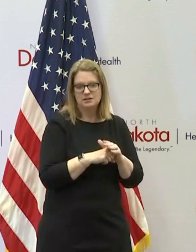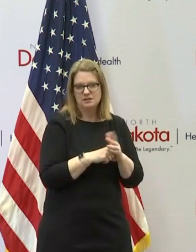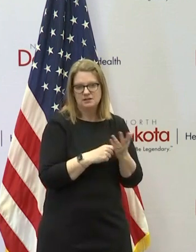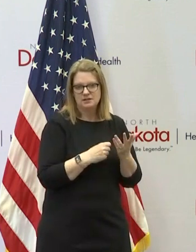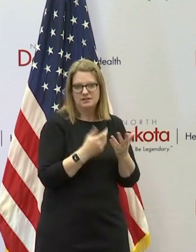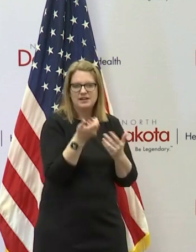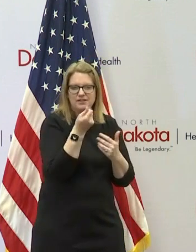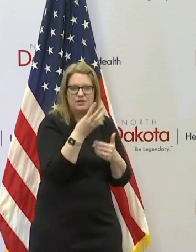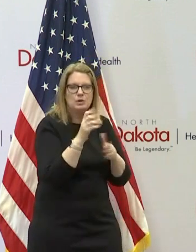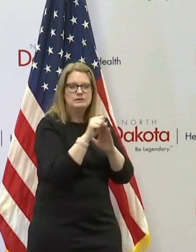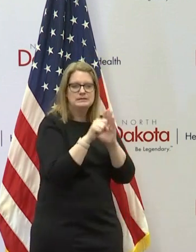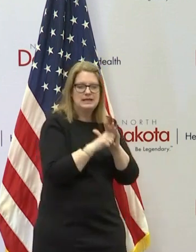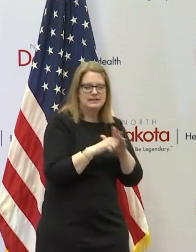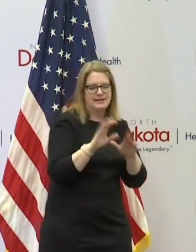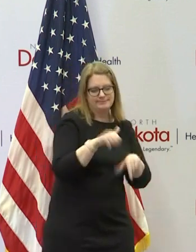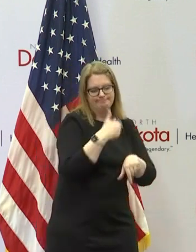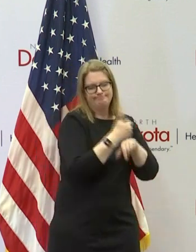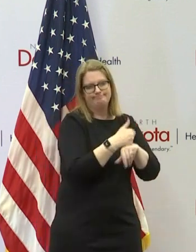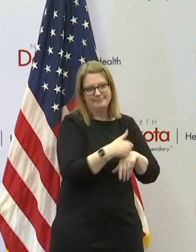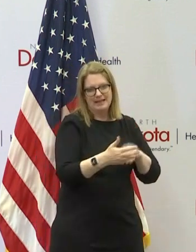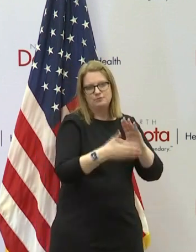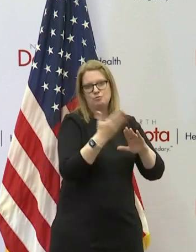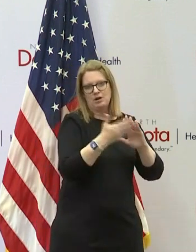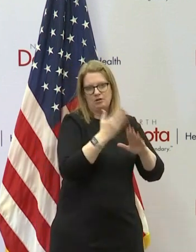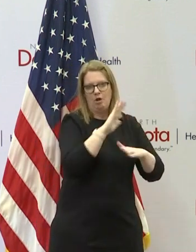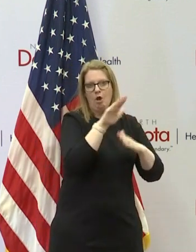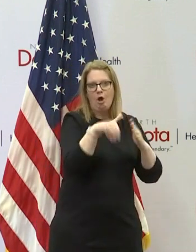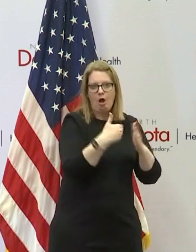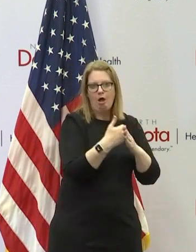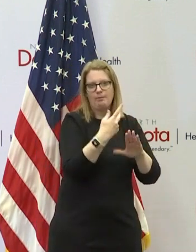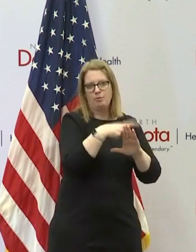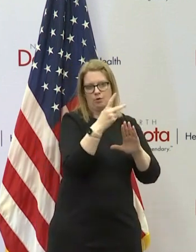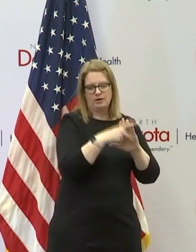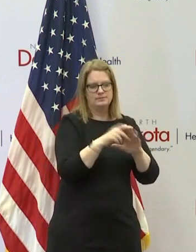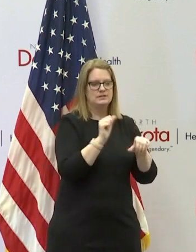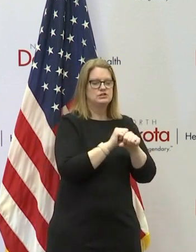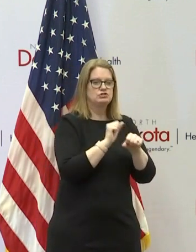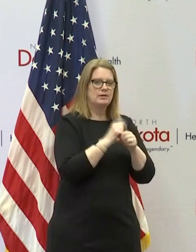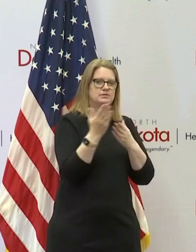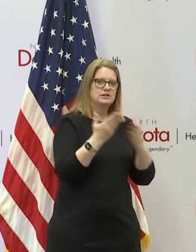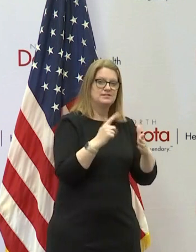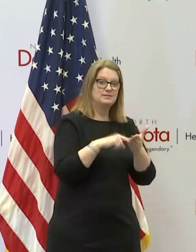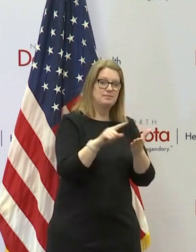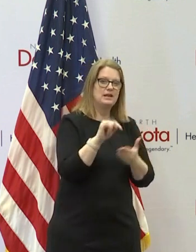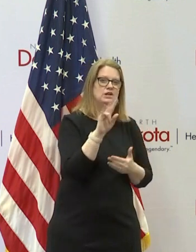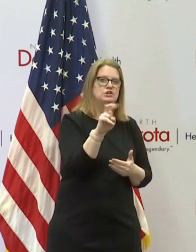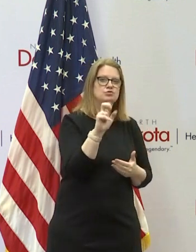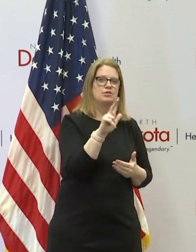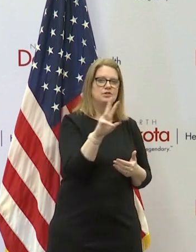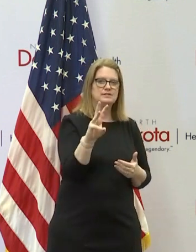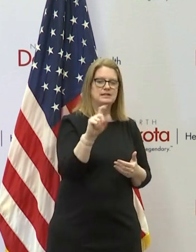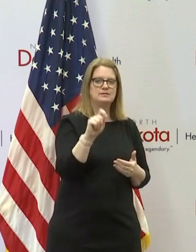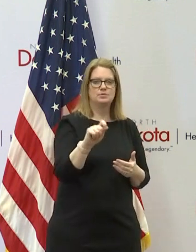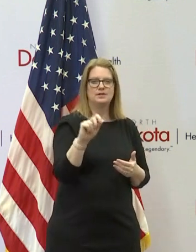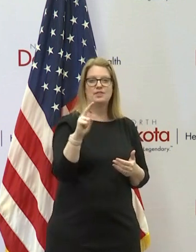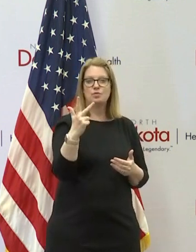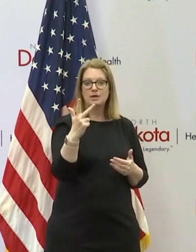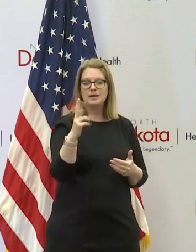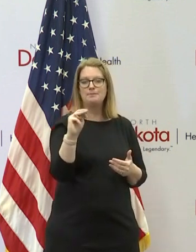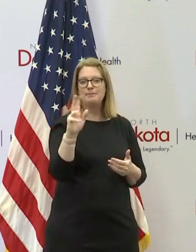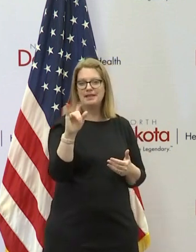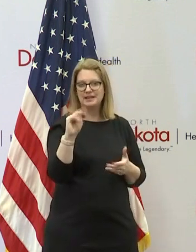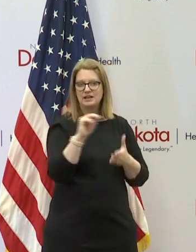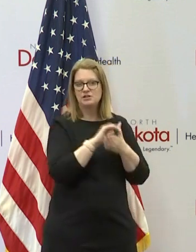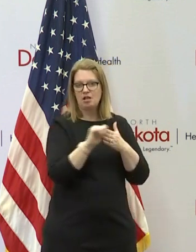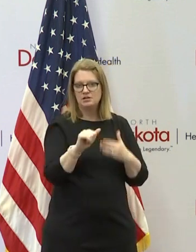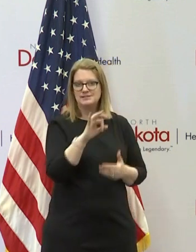in place and operating. Across all the programs, Job Service has now paid out $236.3 million in